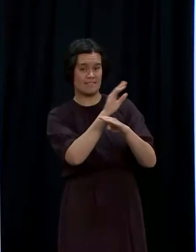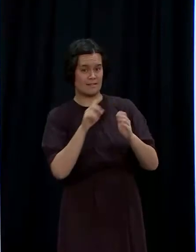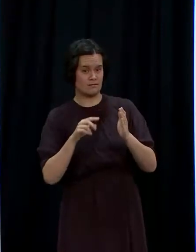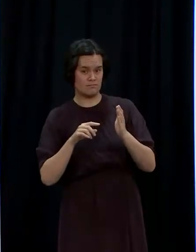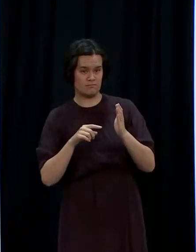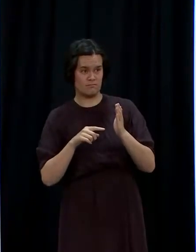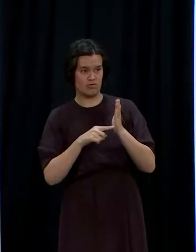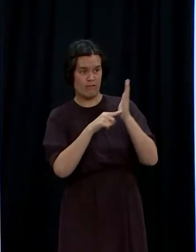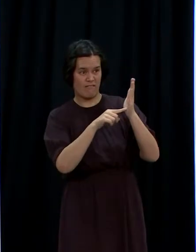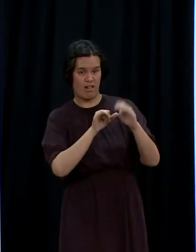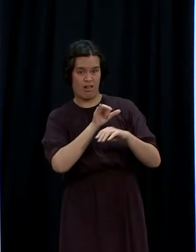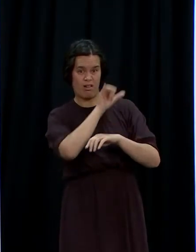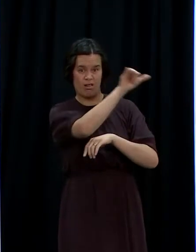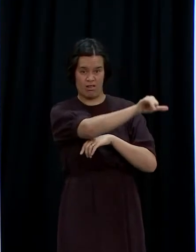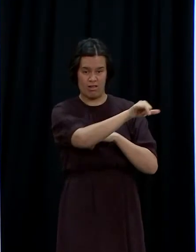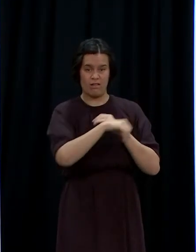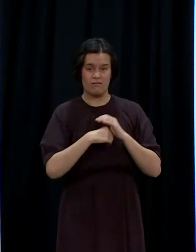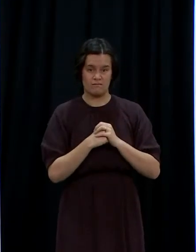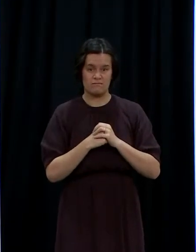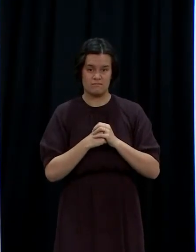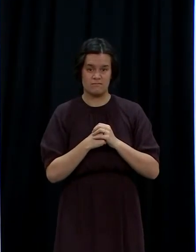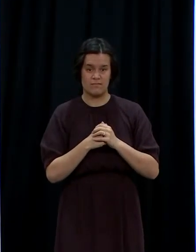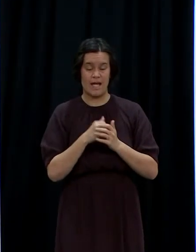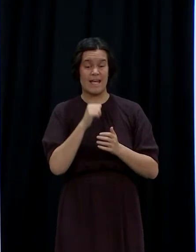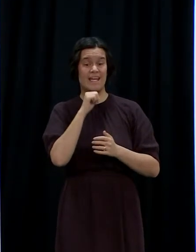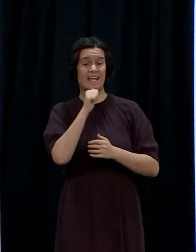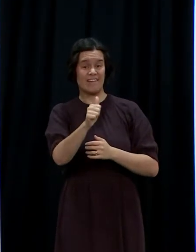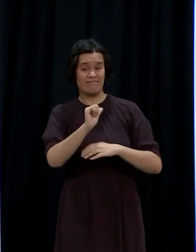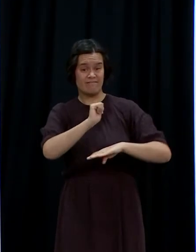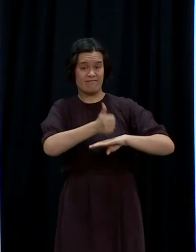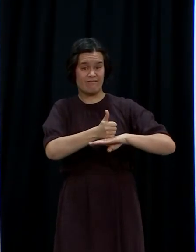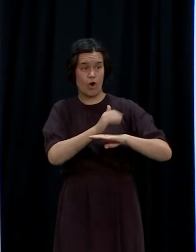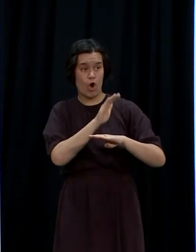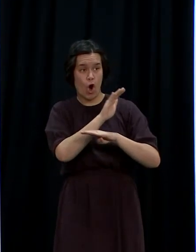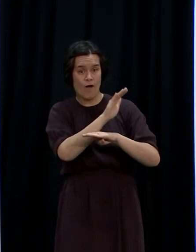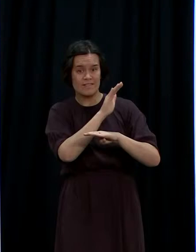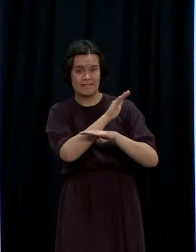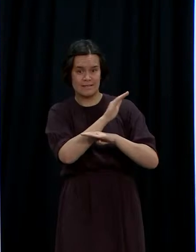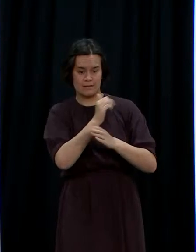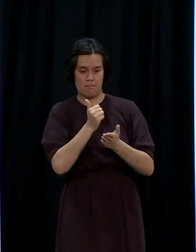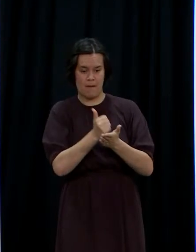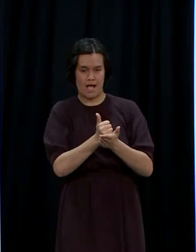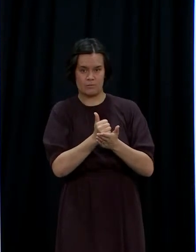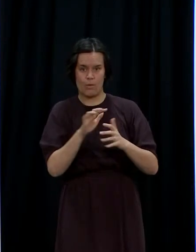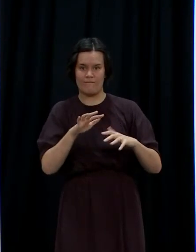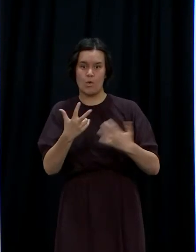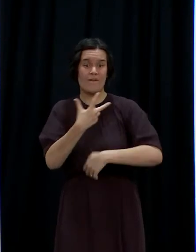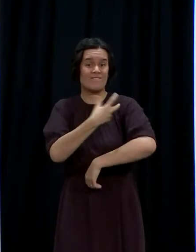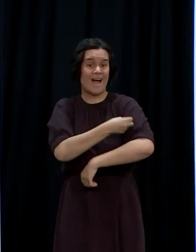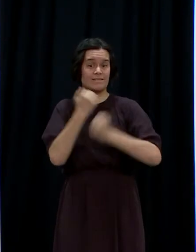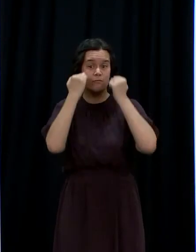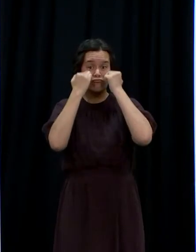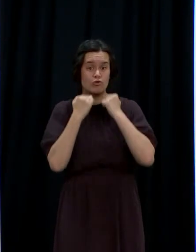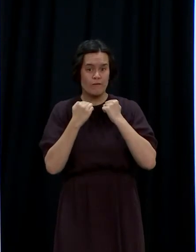have that in place and so that we can be consistent with other countries and other jurisdictions. There is a different conversation to have about